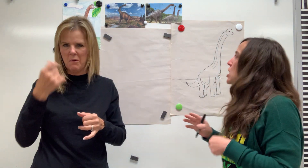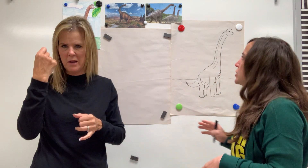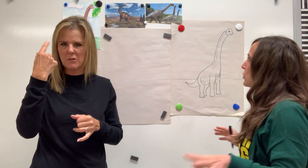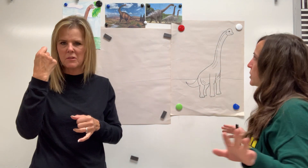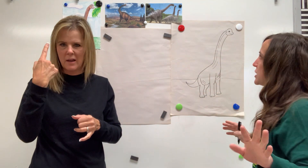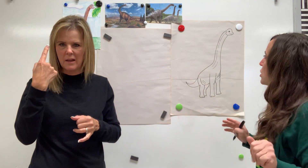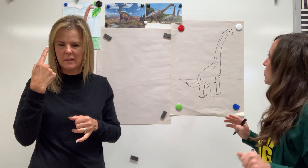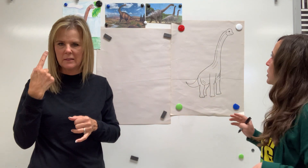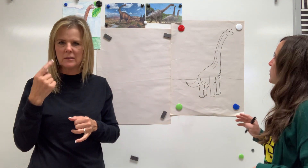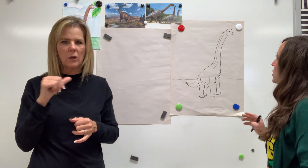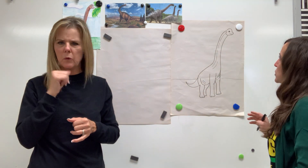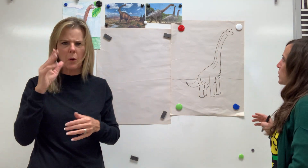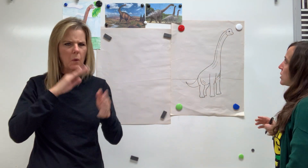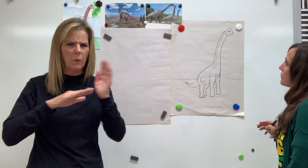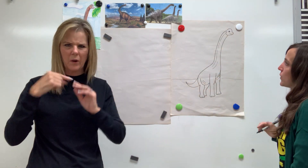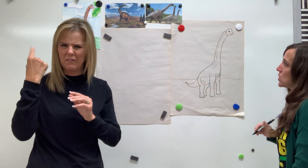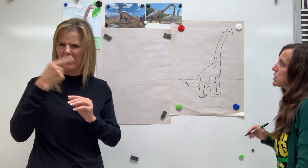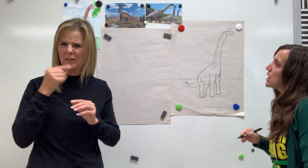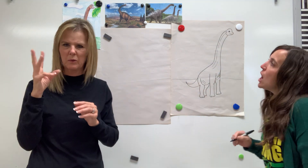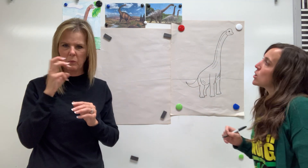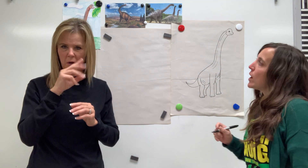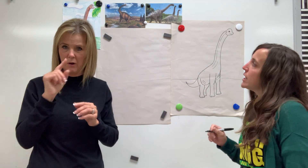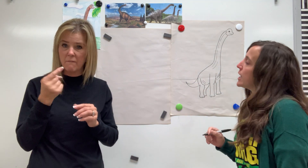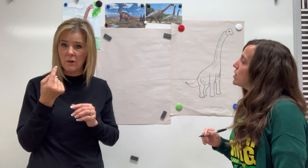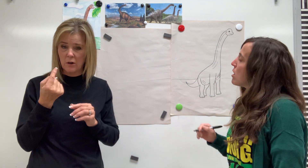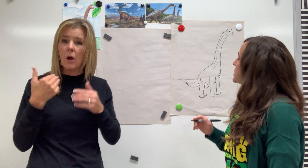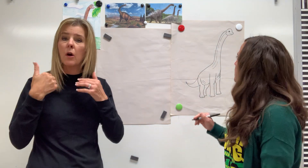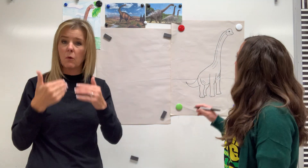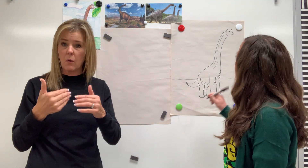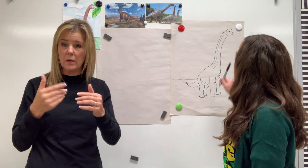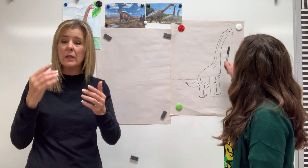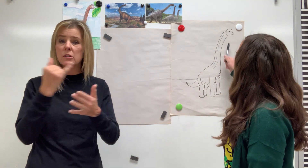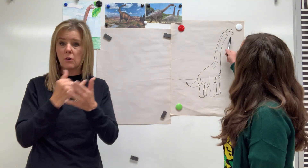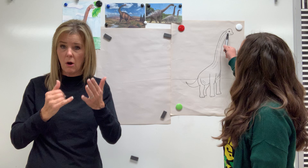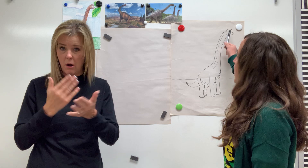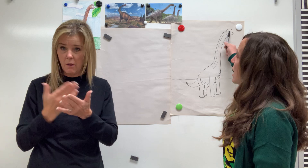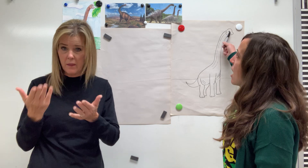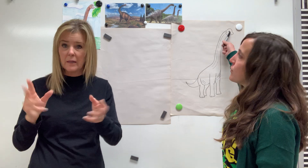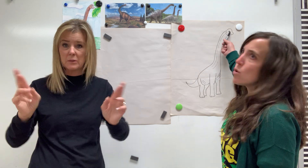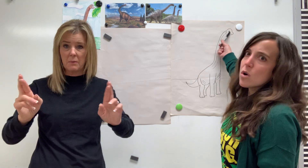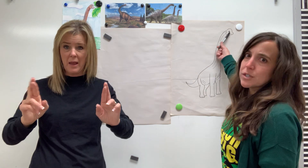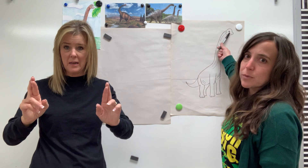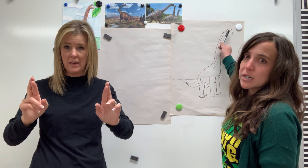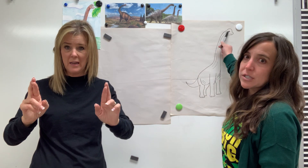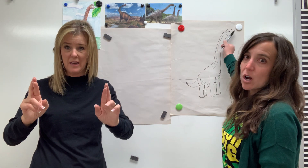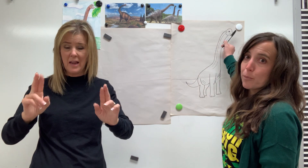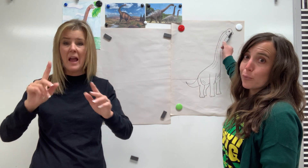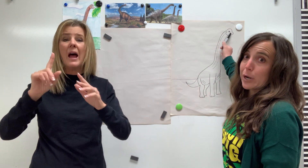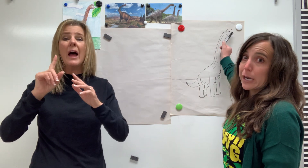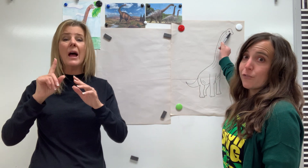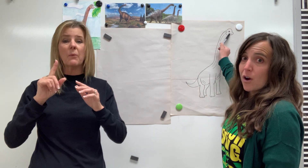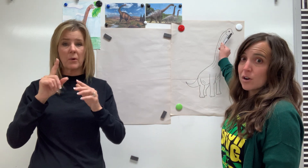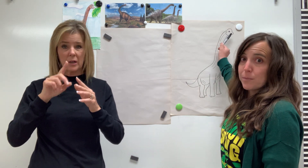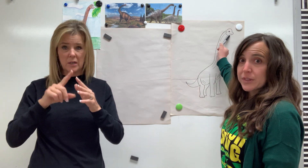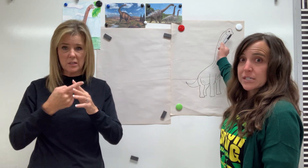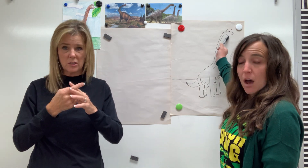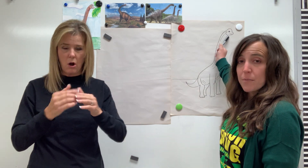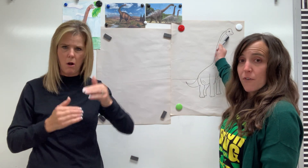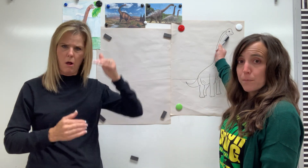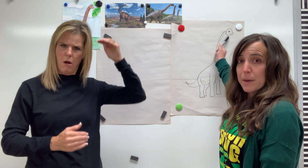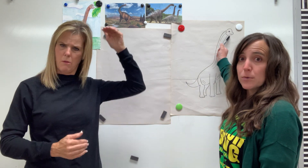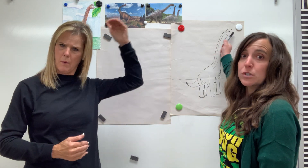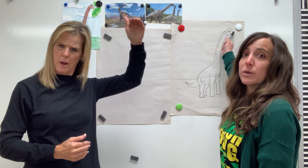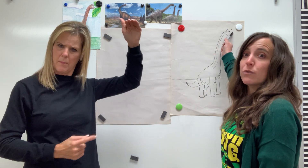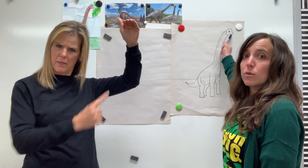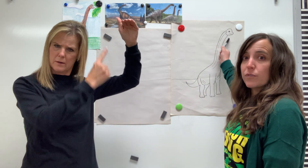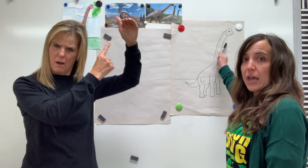way. So please don't worry if he looks weird at first. Go ahead and get your art supplies. And of course, we're gonna start pretty far up at the top